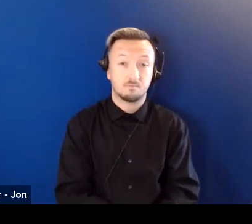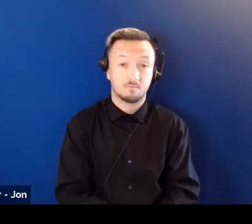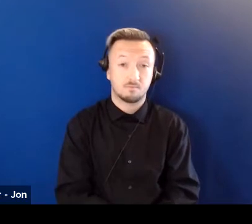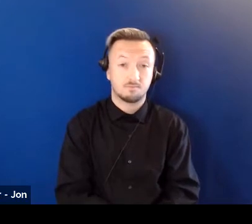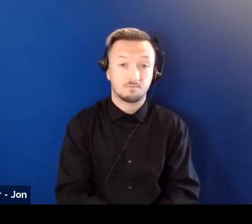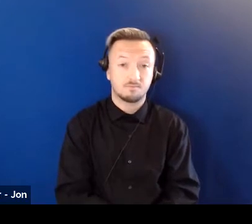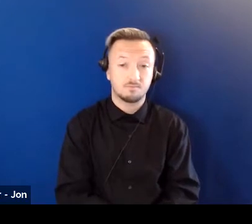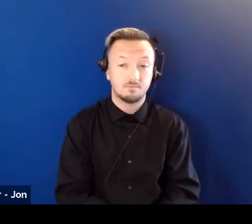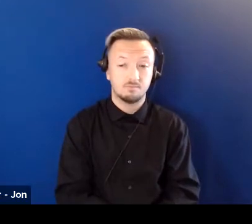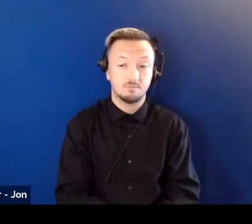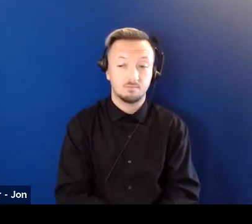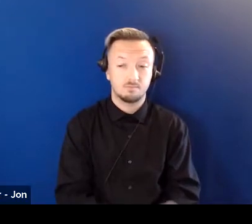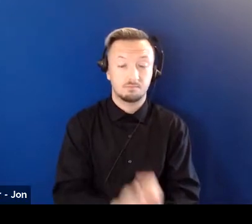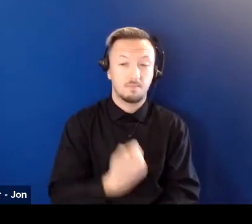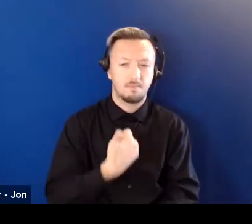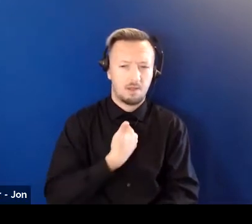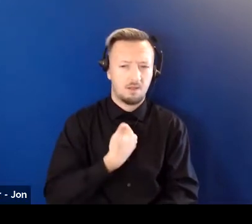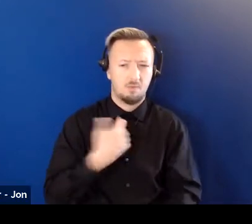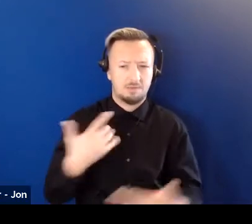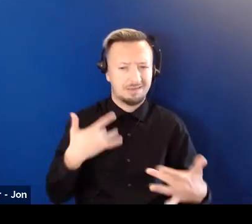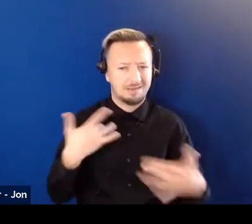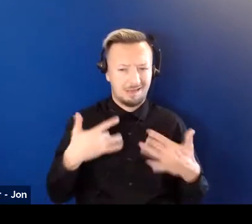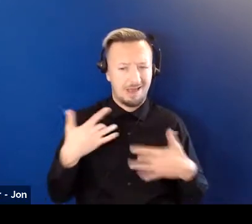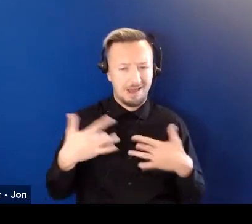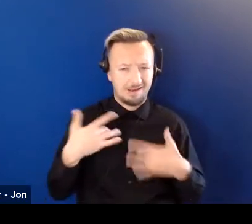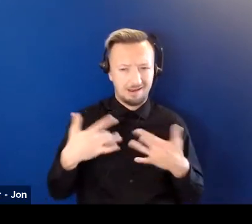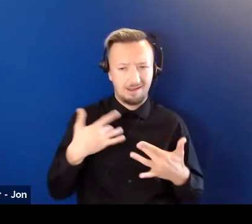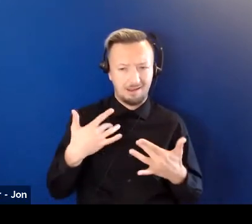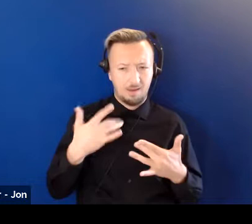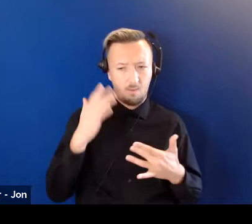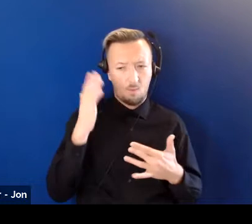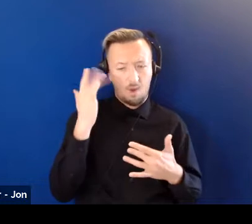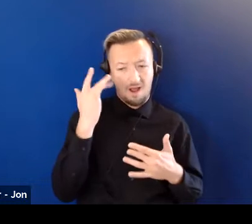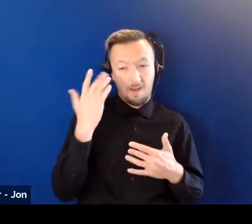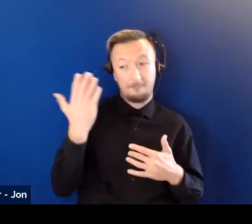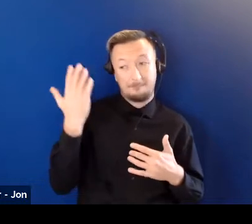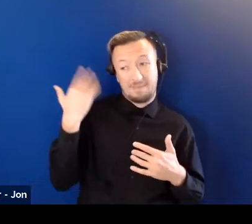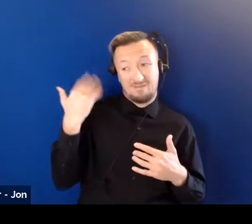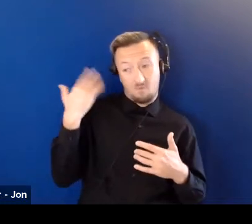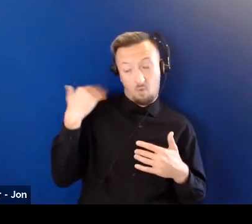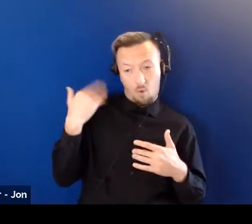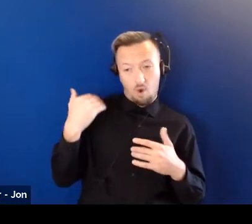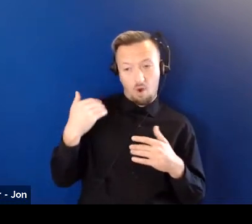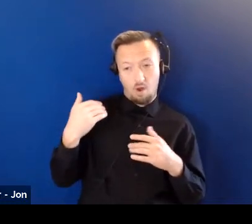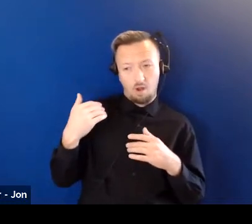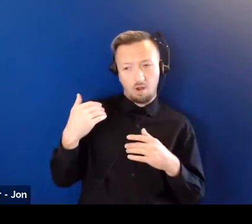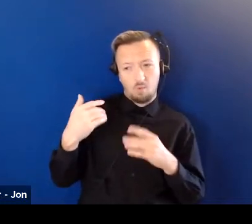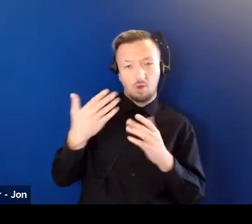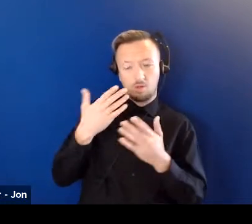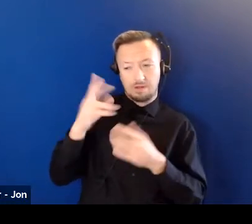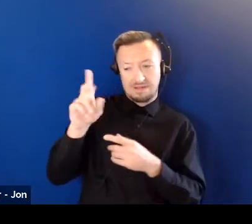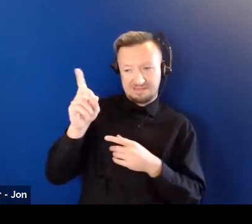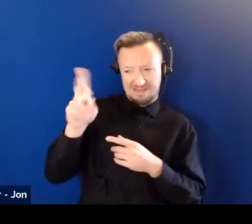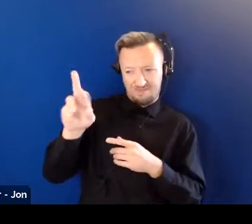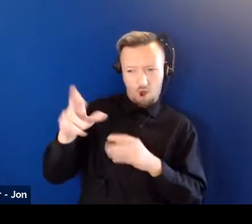because even though, like I said before, we've had a good relationship, we didn't always get the referrals that we